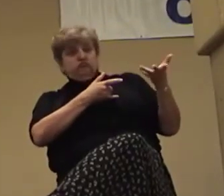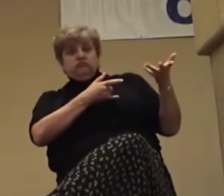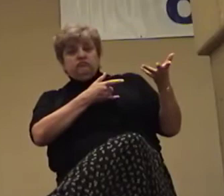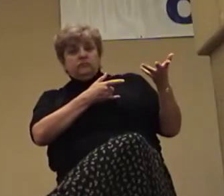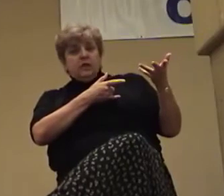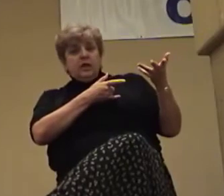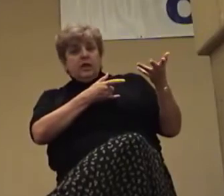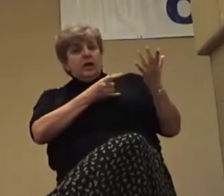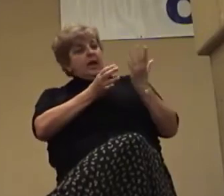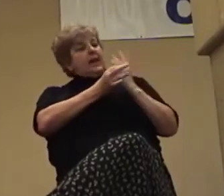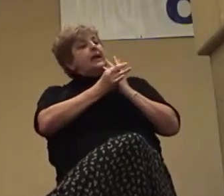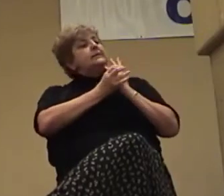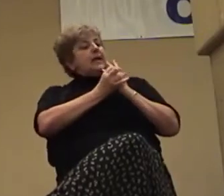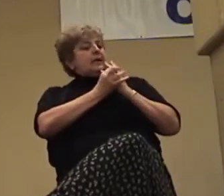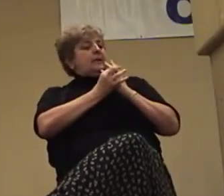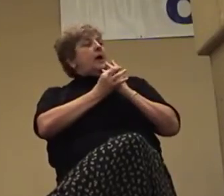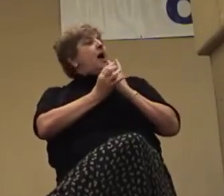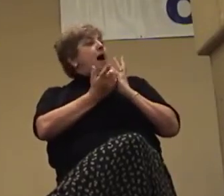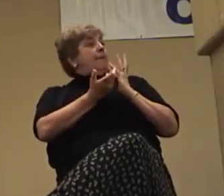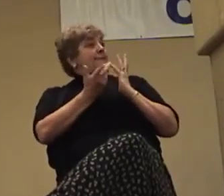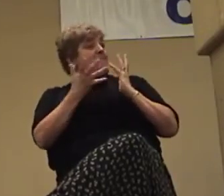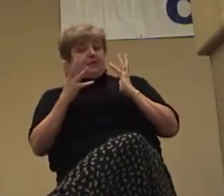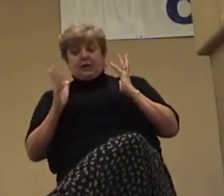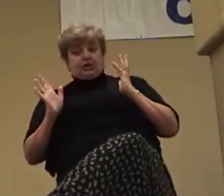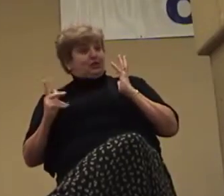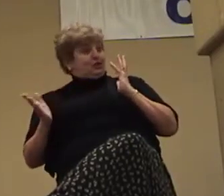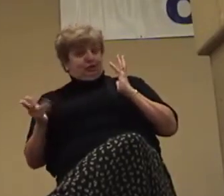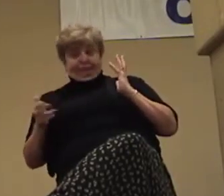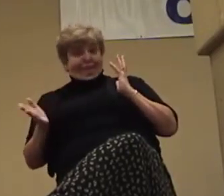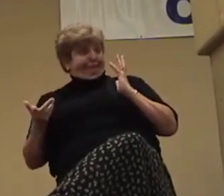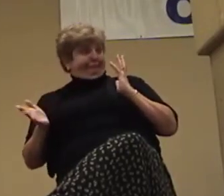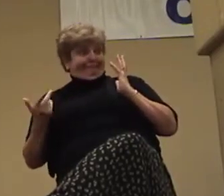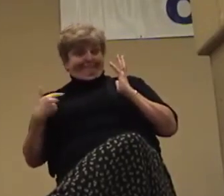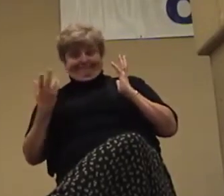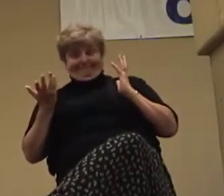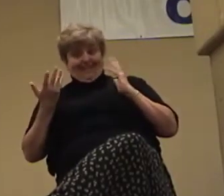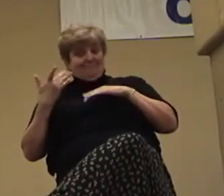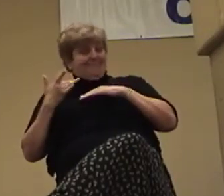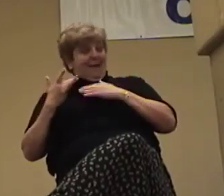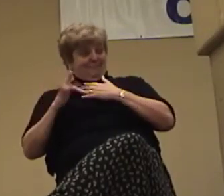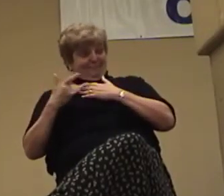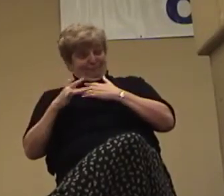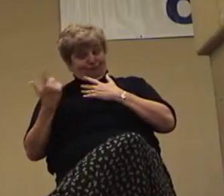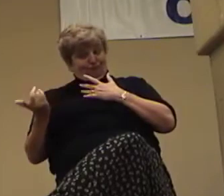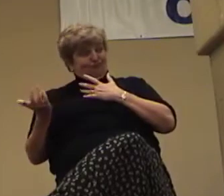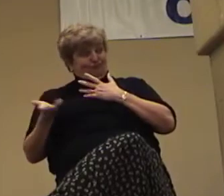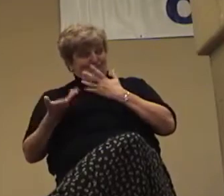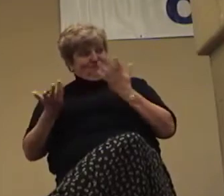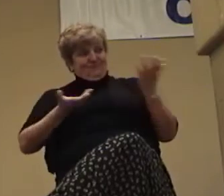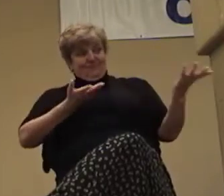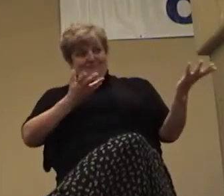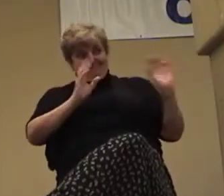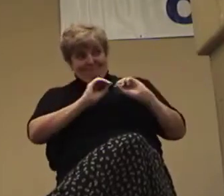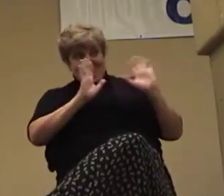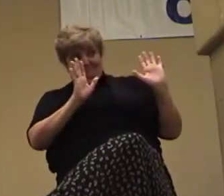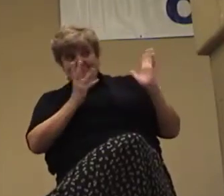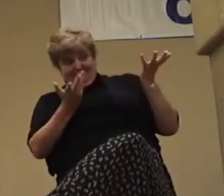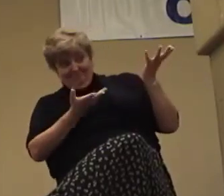finger, signaling the absence of the ring, okay? And I think the indication was clear. And,